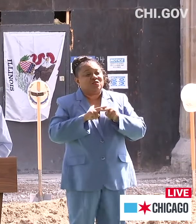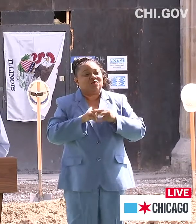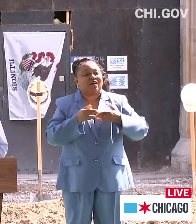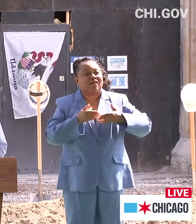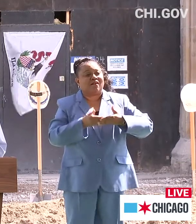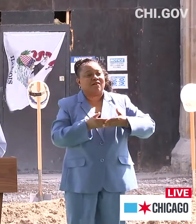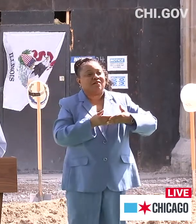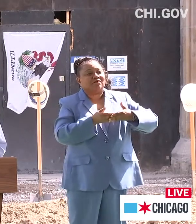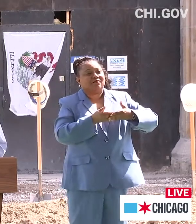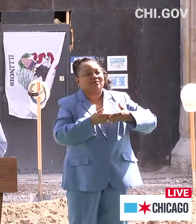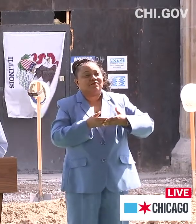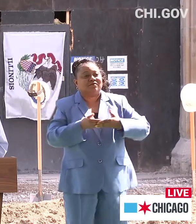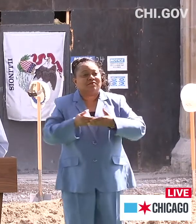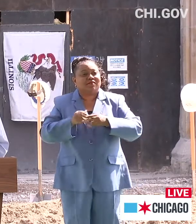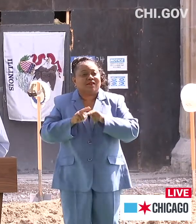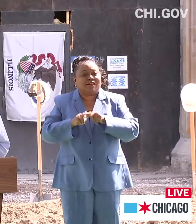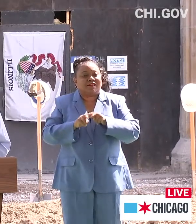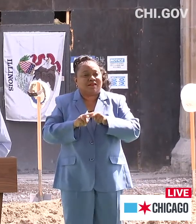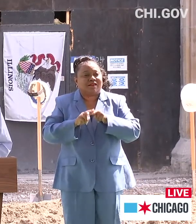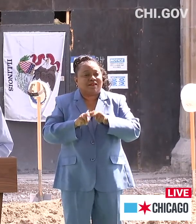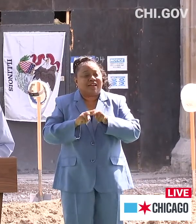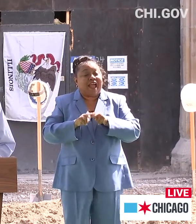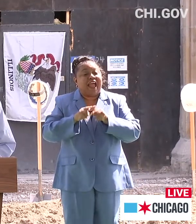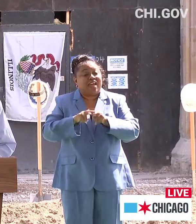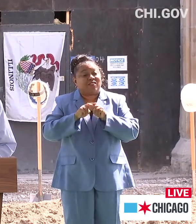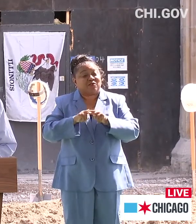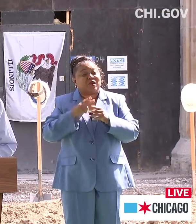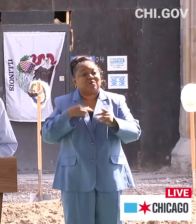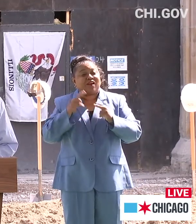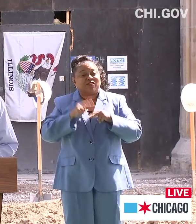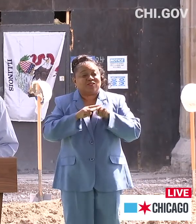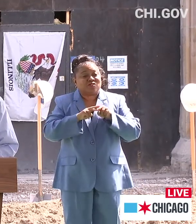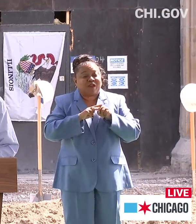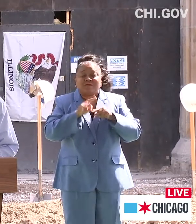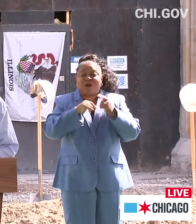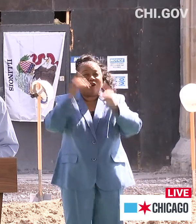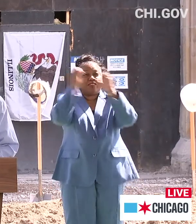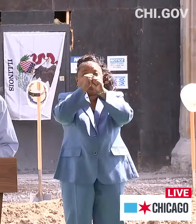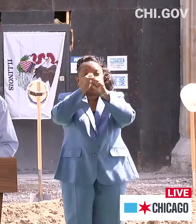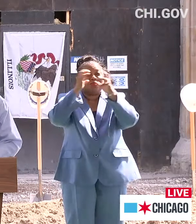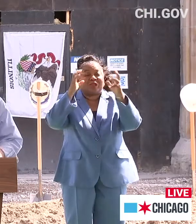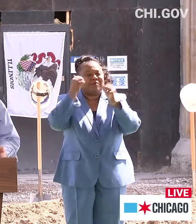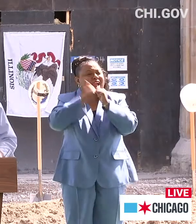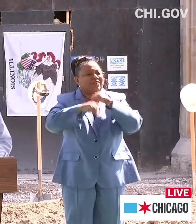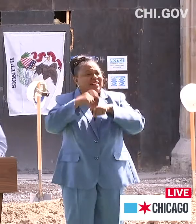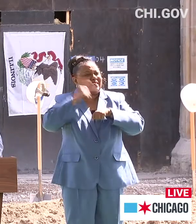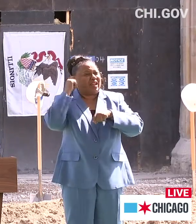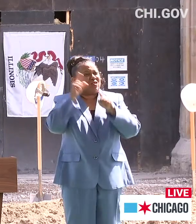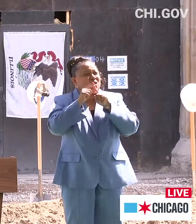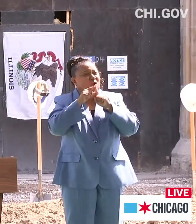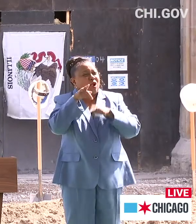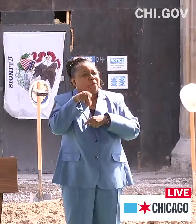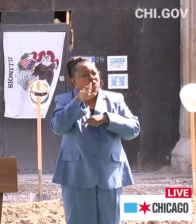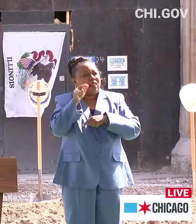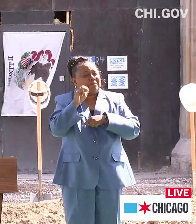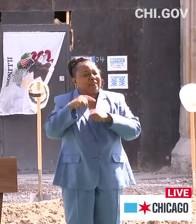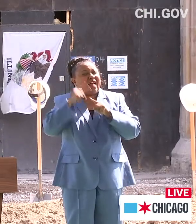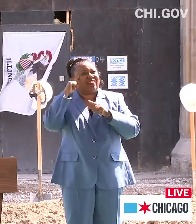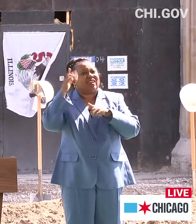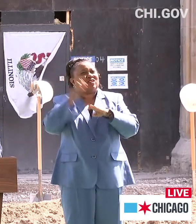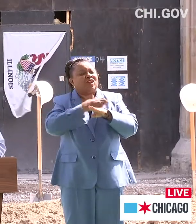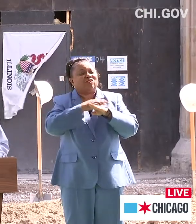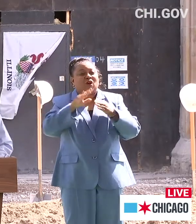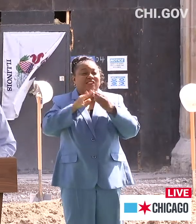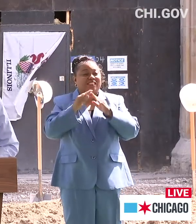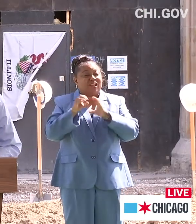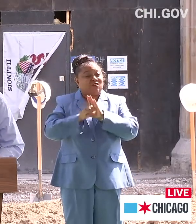beat, and the rhythm of the rails is all they dream. Every time I hear the word Pullman, I think of that song, City